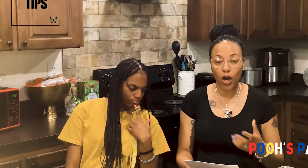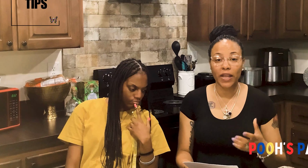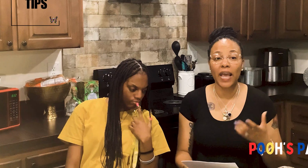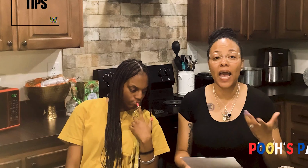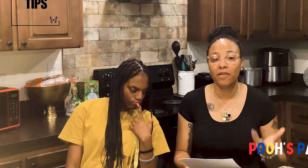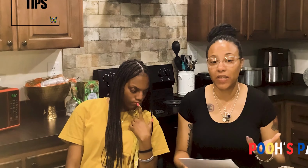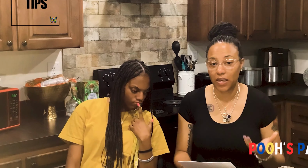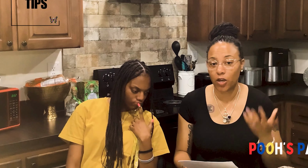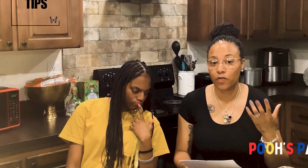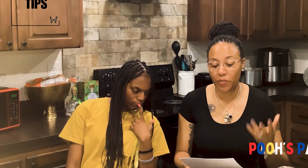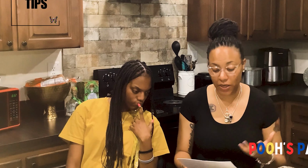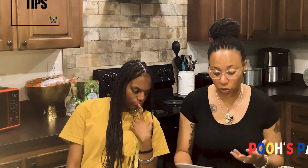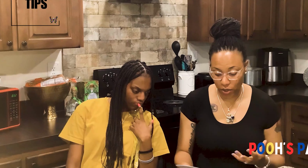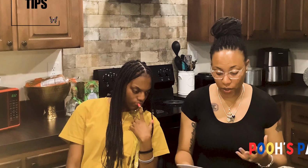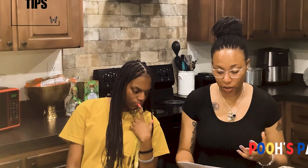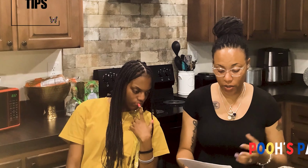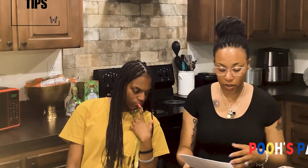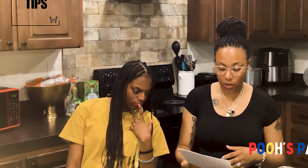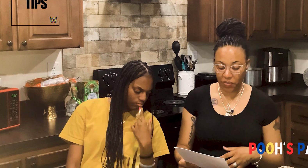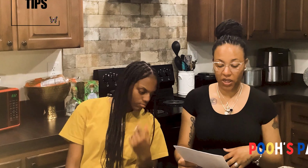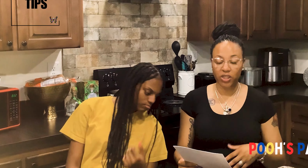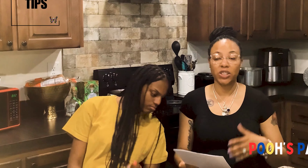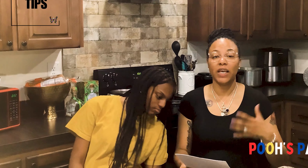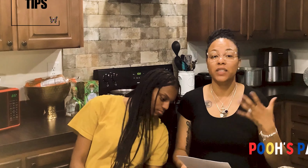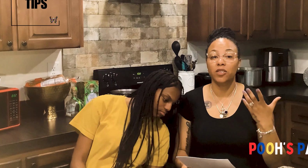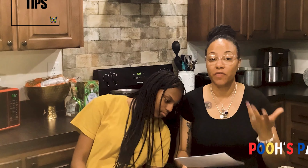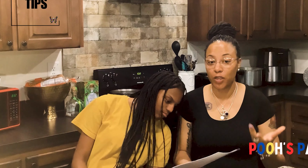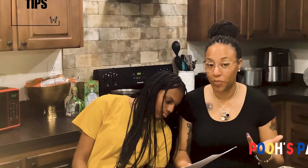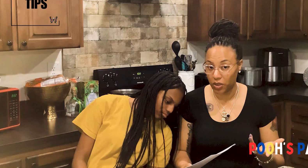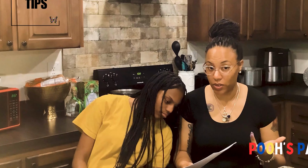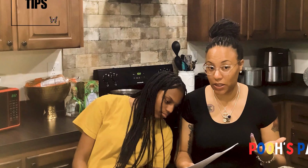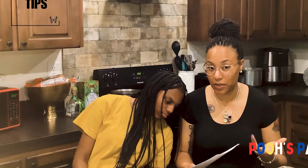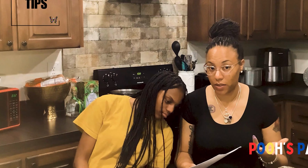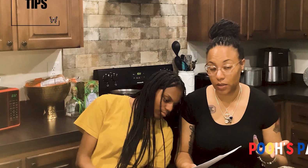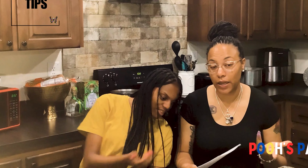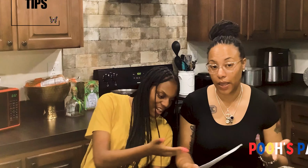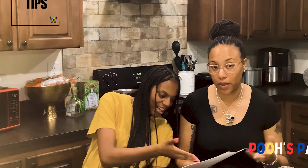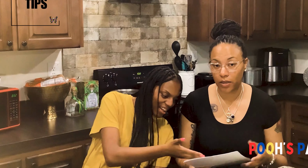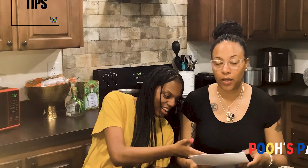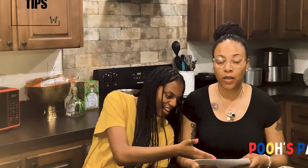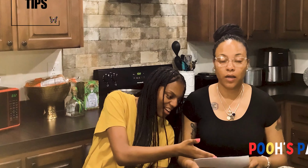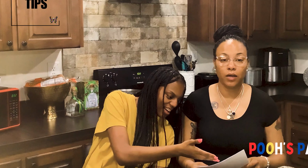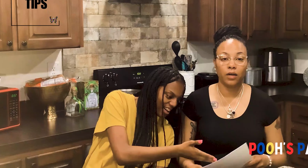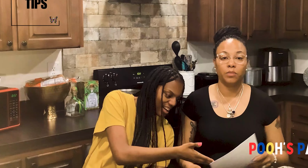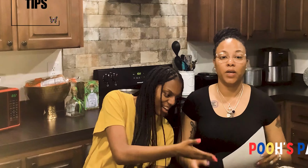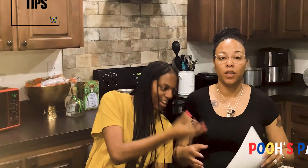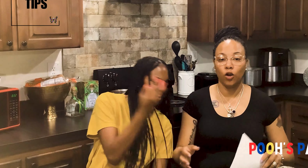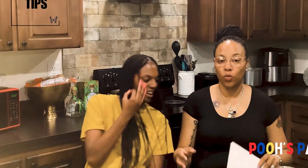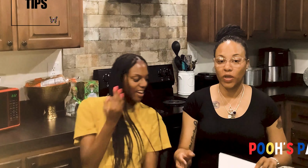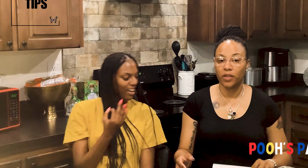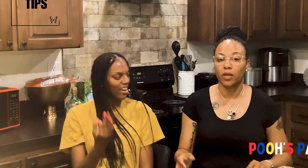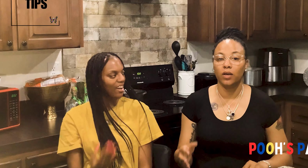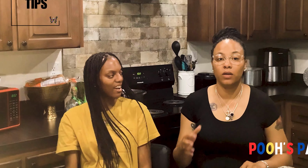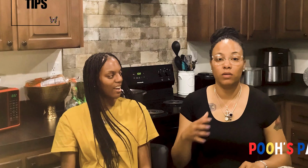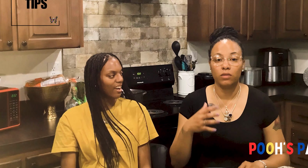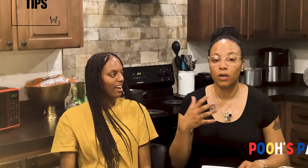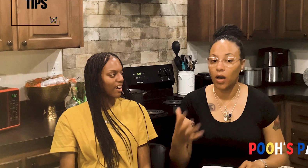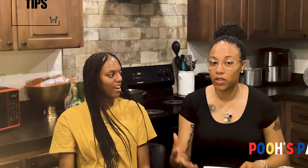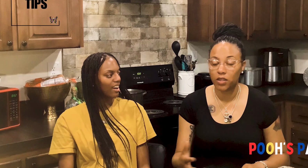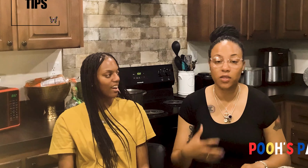guardian advocate over my daughter because she has a developmental delay, along with autism and